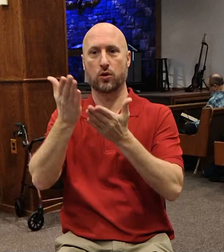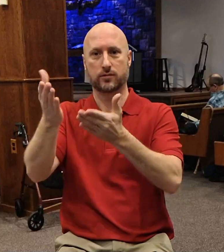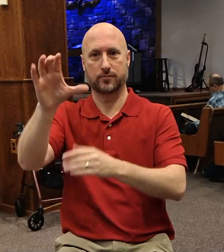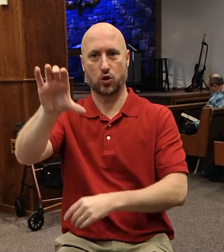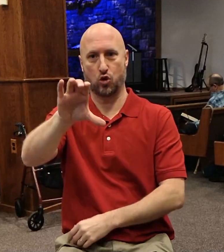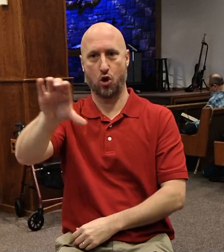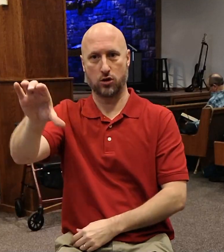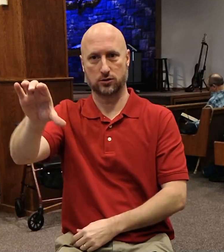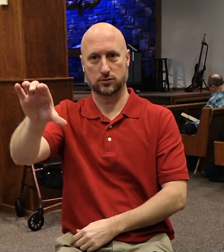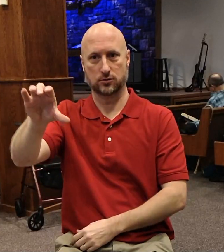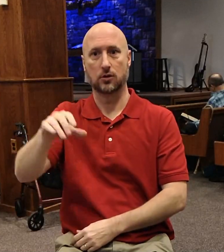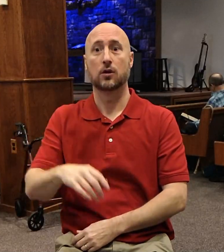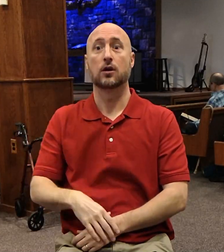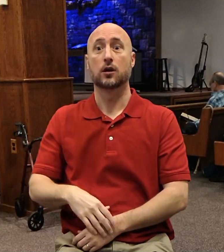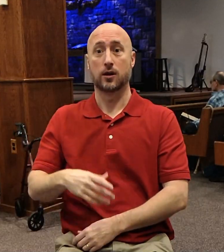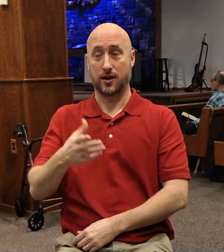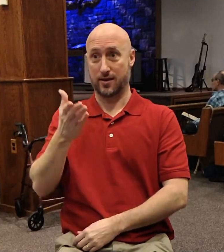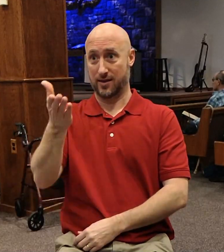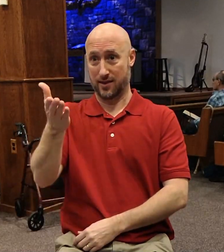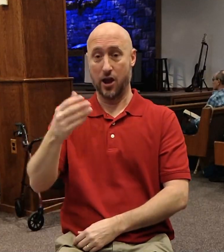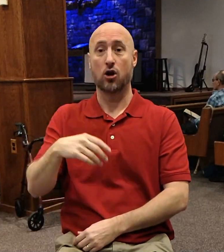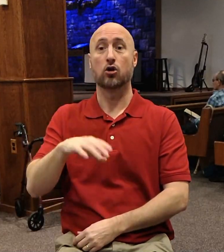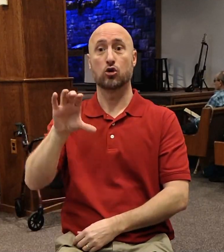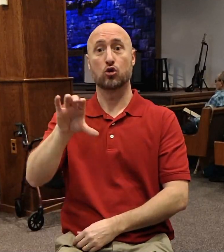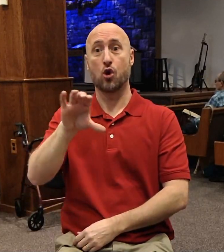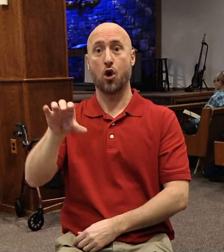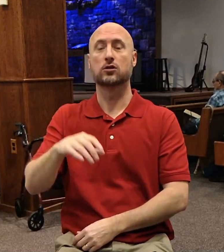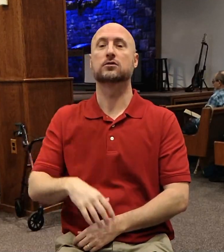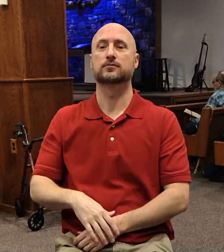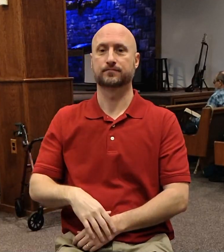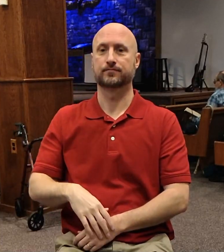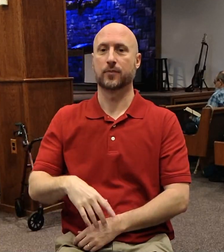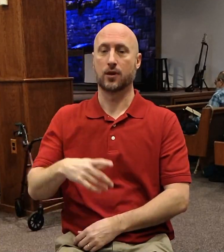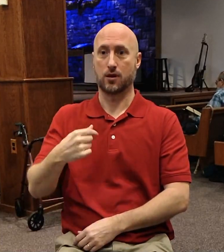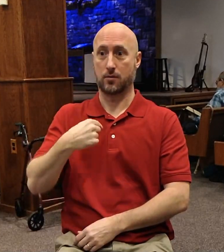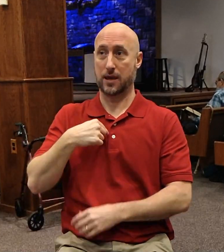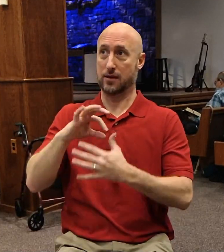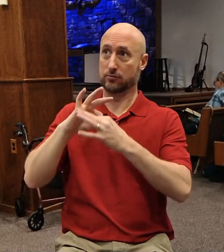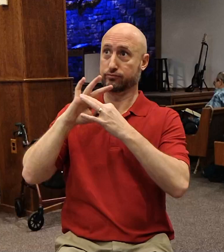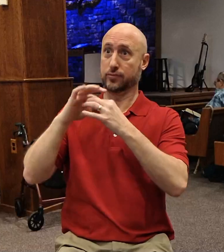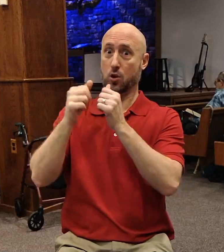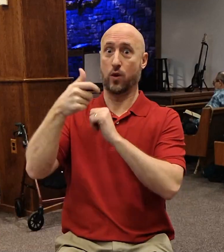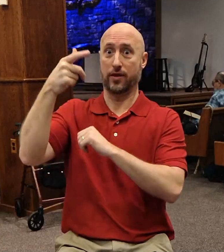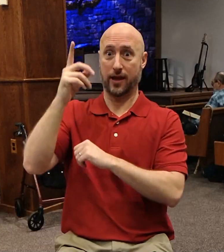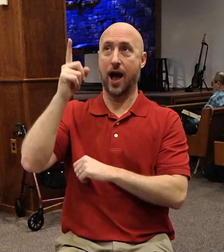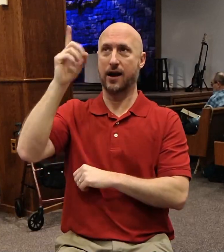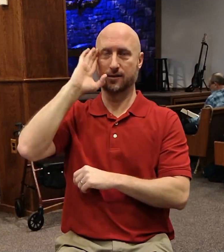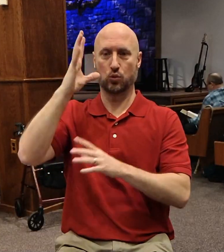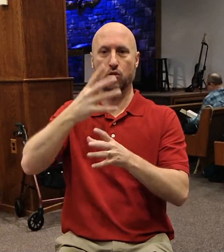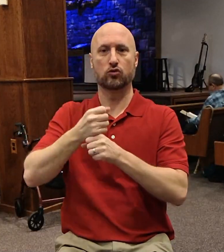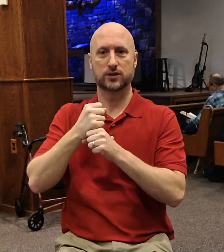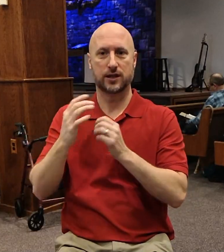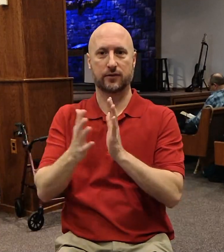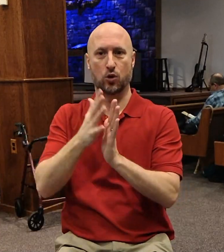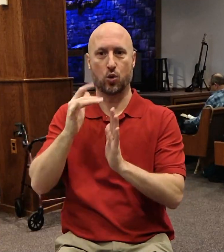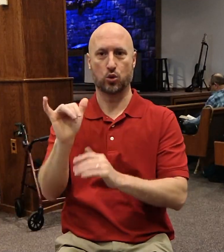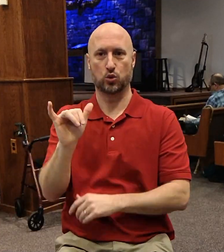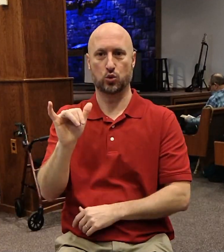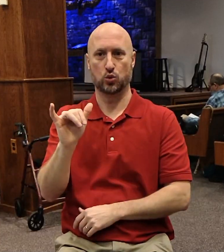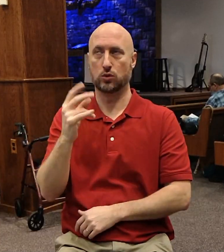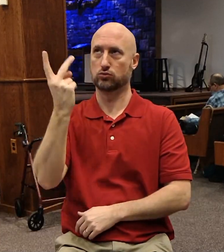The idea is not just through him. It's in union with him. They're together in that.